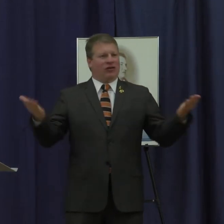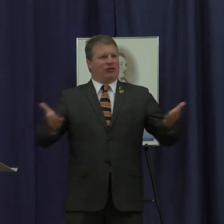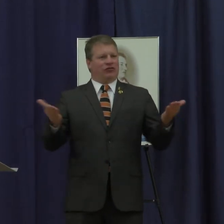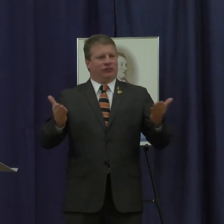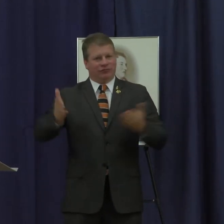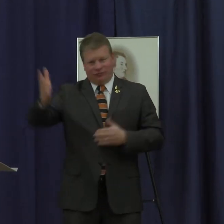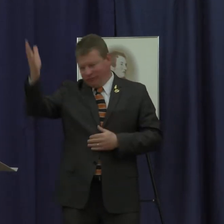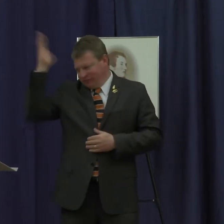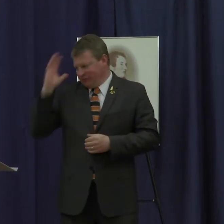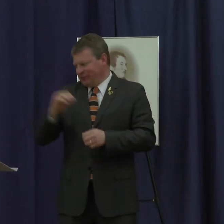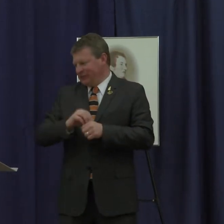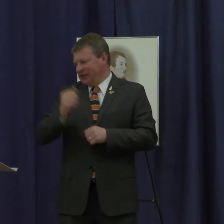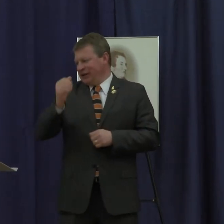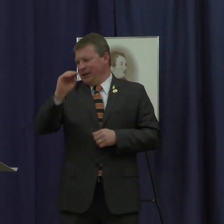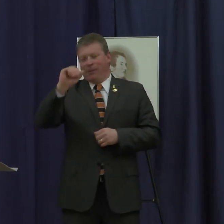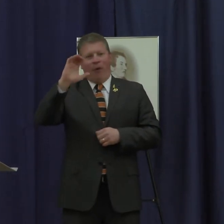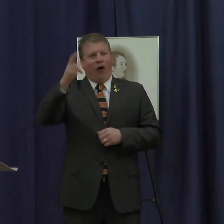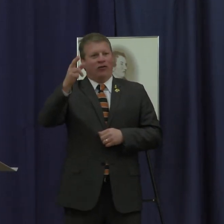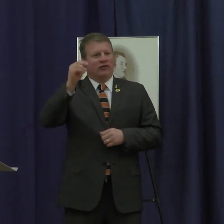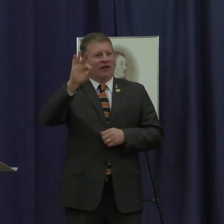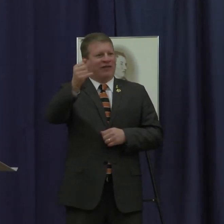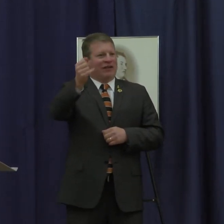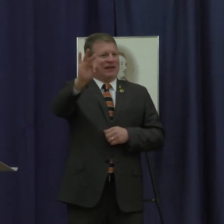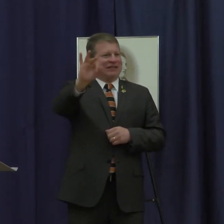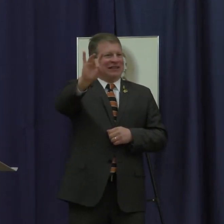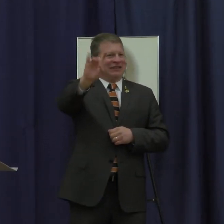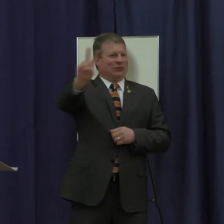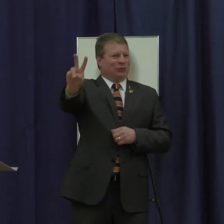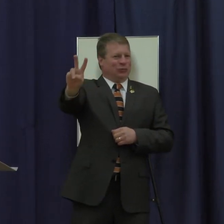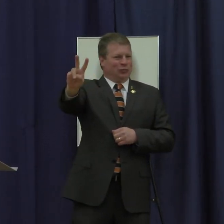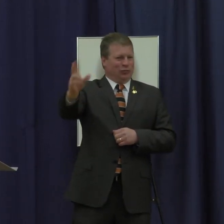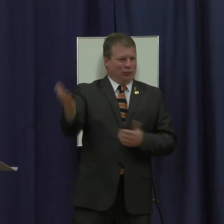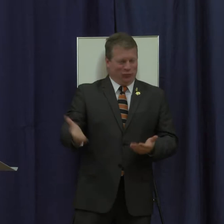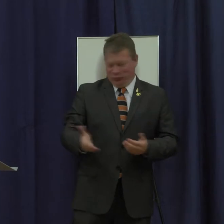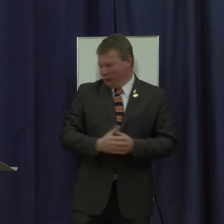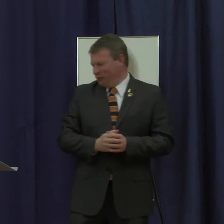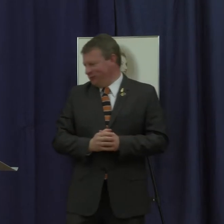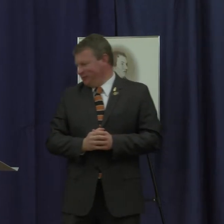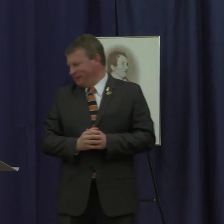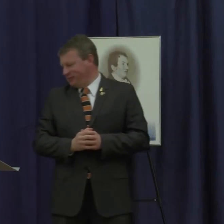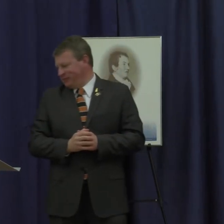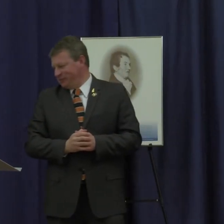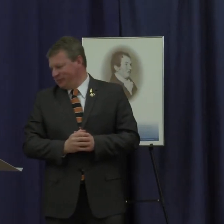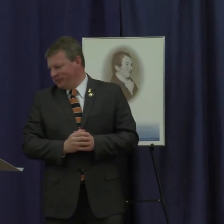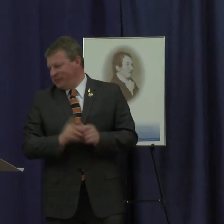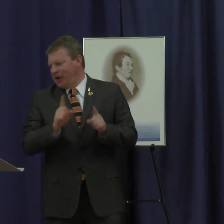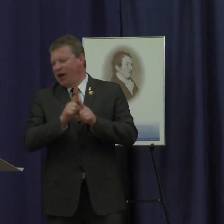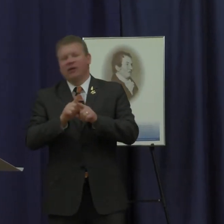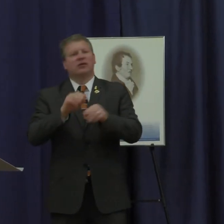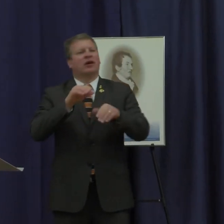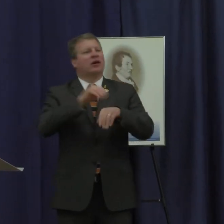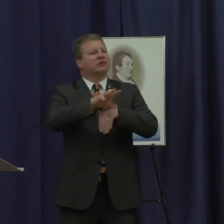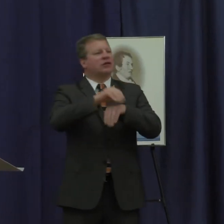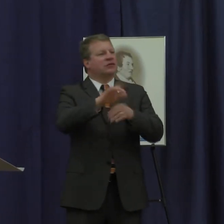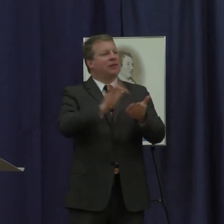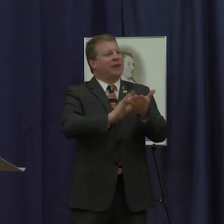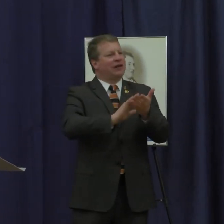This person was hired in March of 1982 as